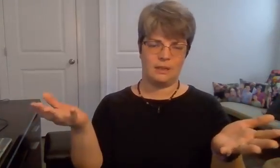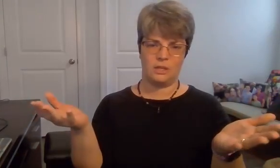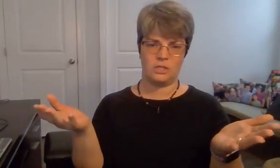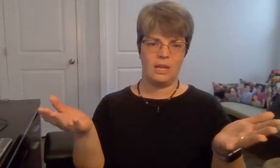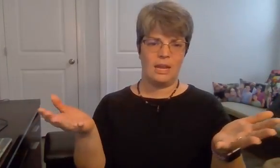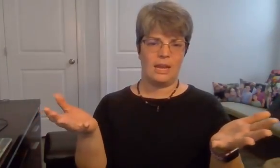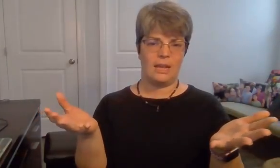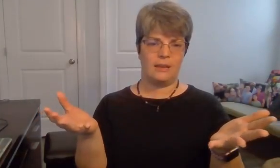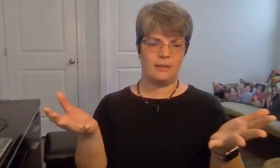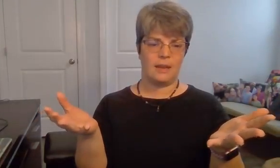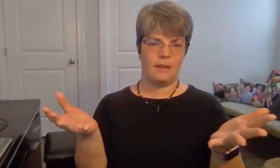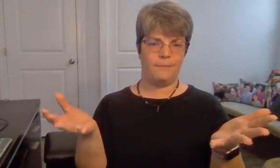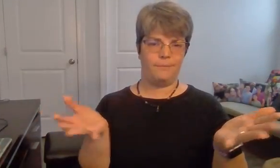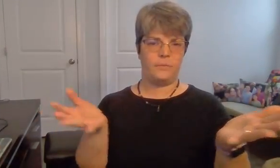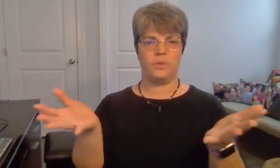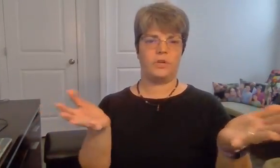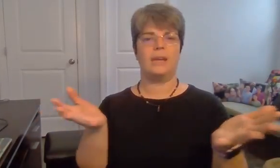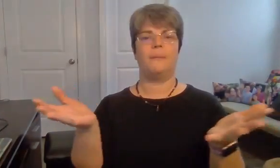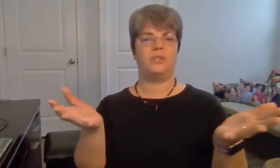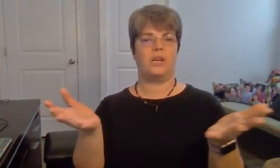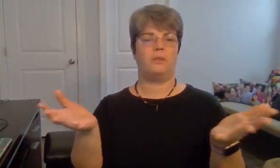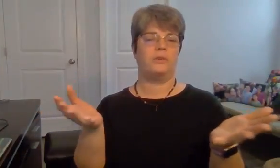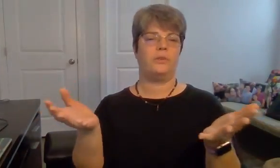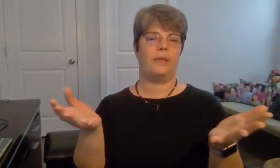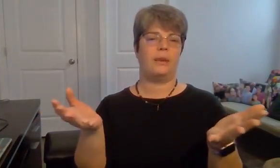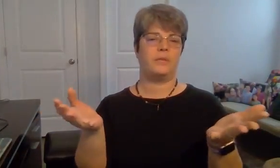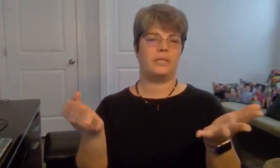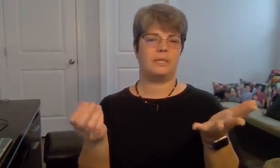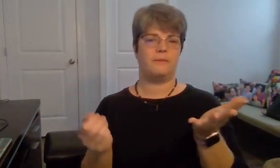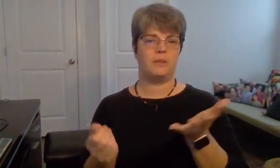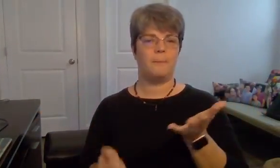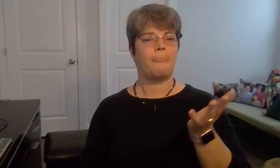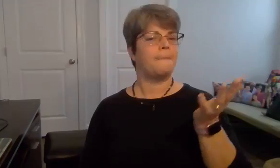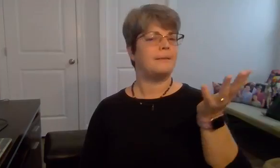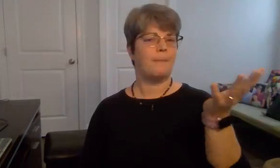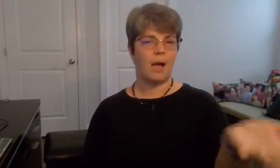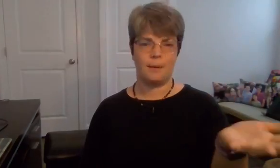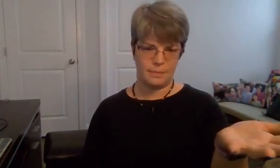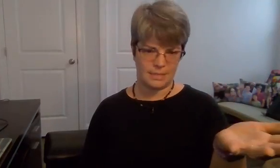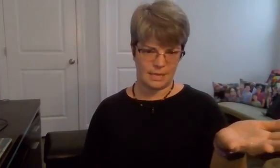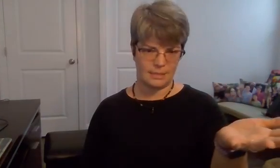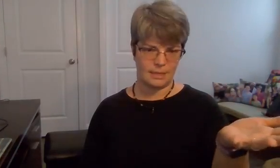English, and they're trying to help the child learn 2 languages. If say mom says